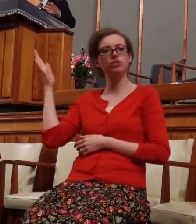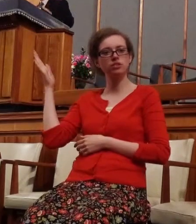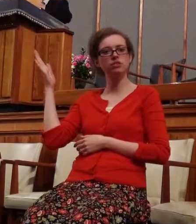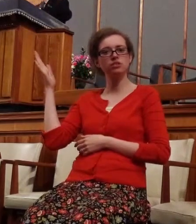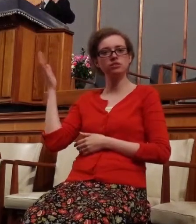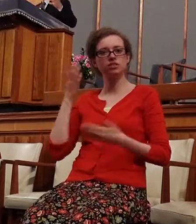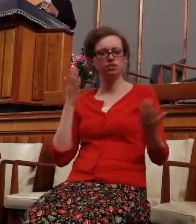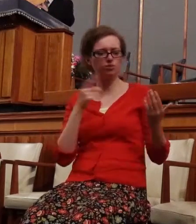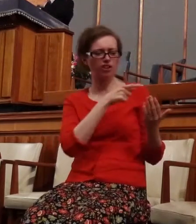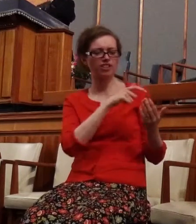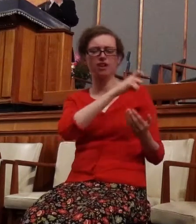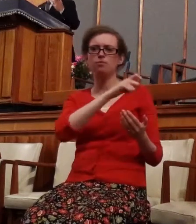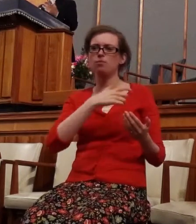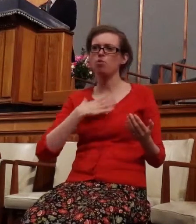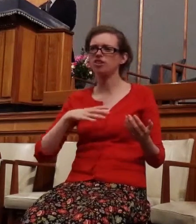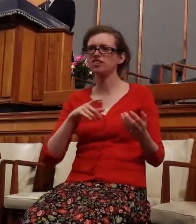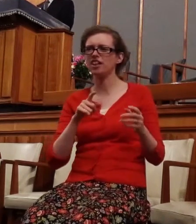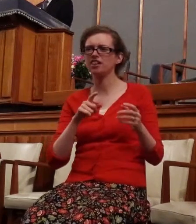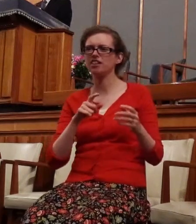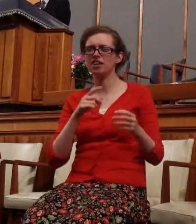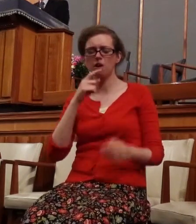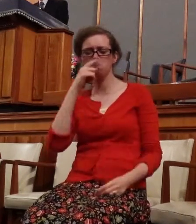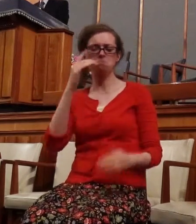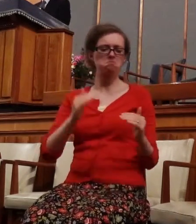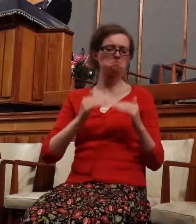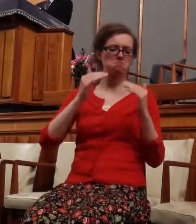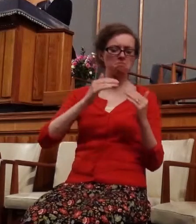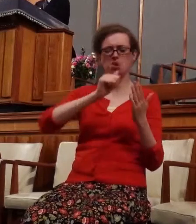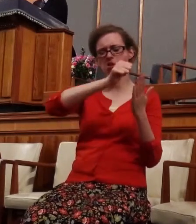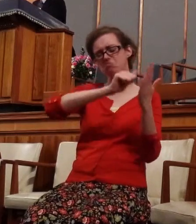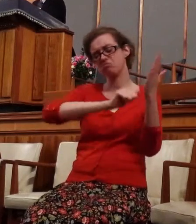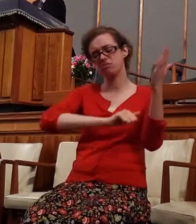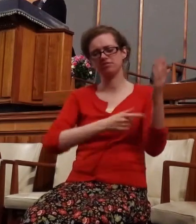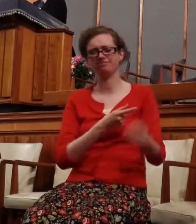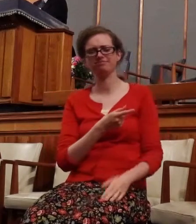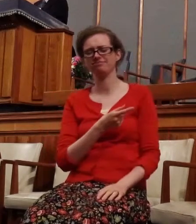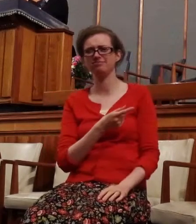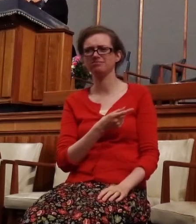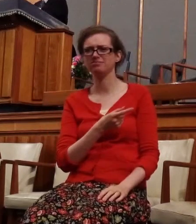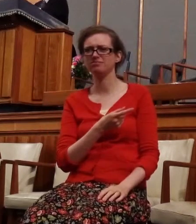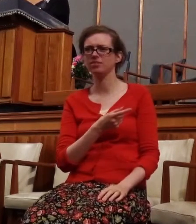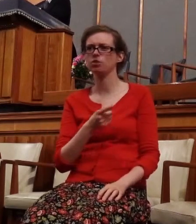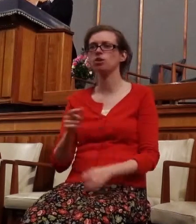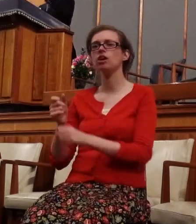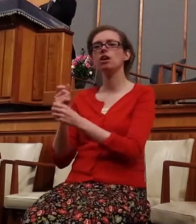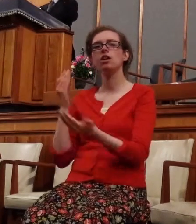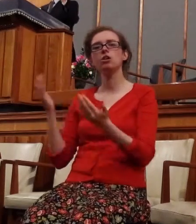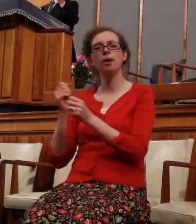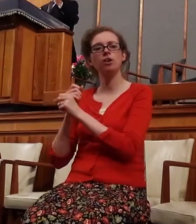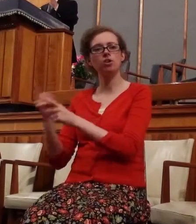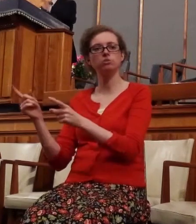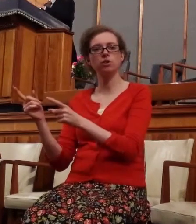after complicated things, sophisticated things. Do you know, the gospel, nothing